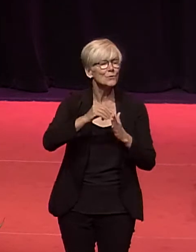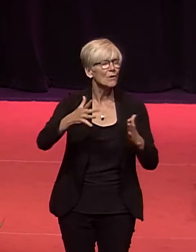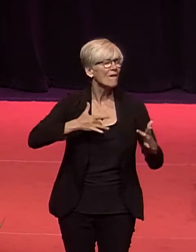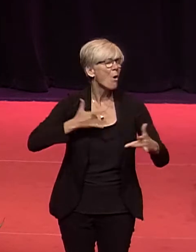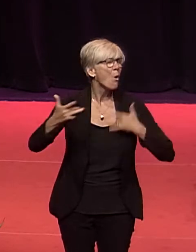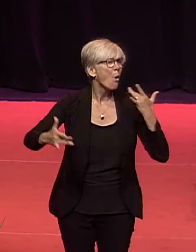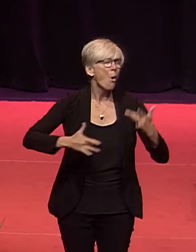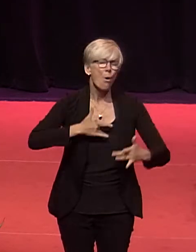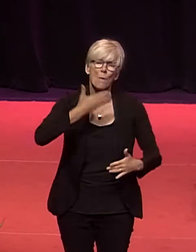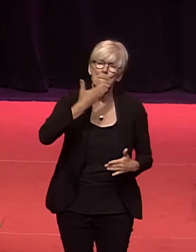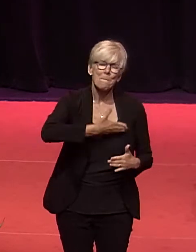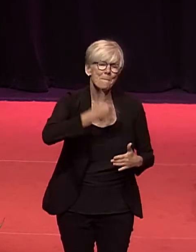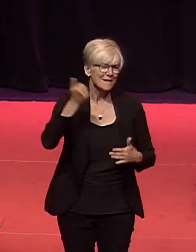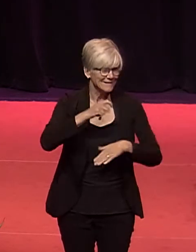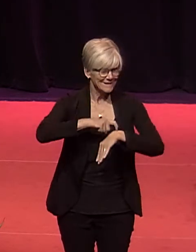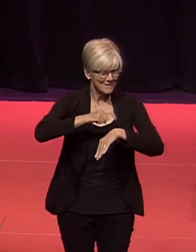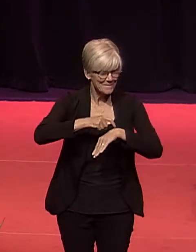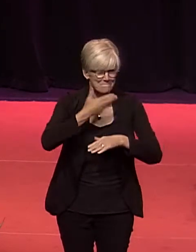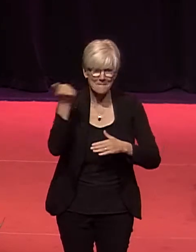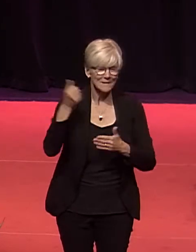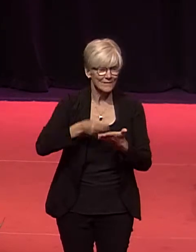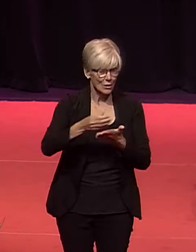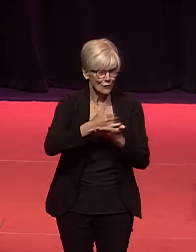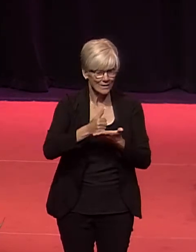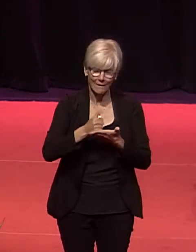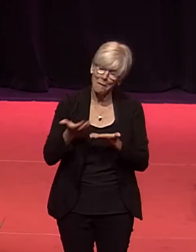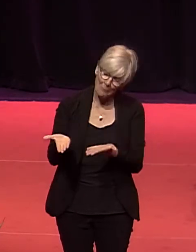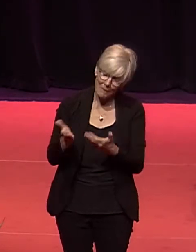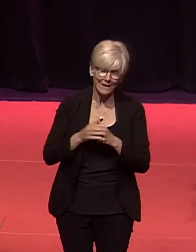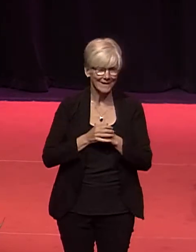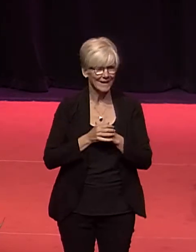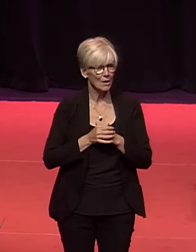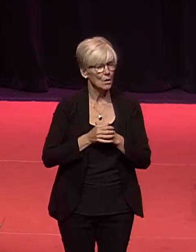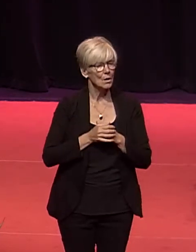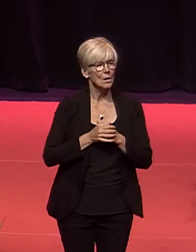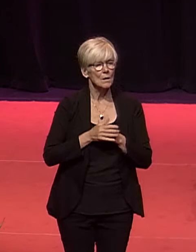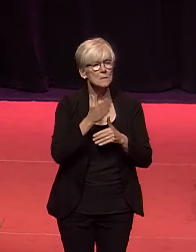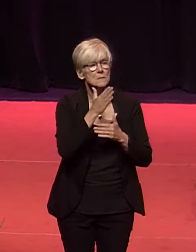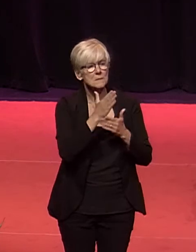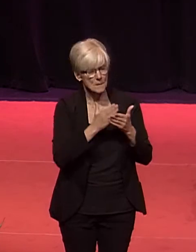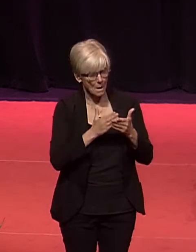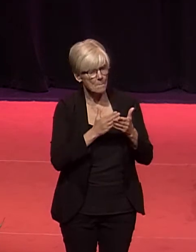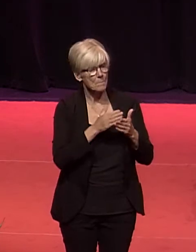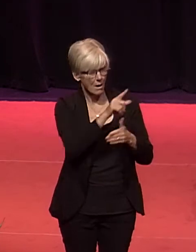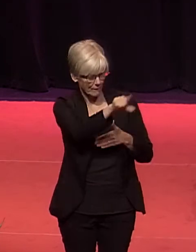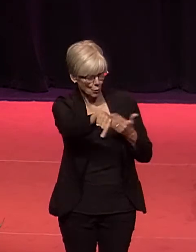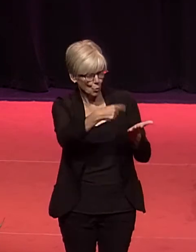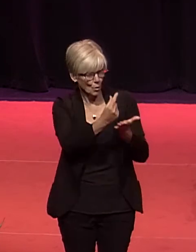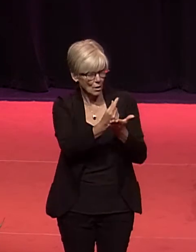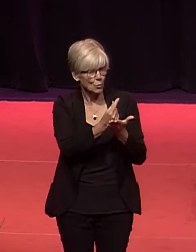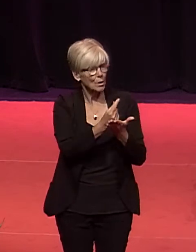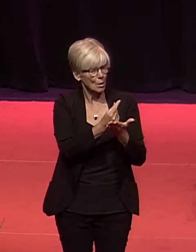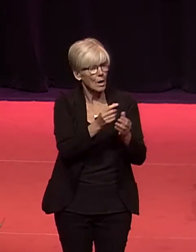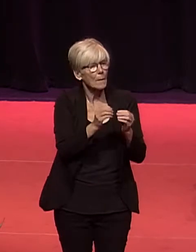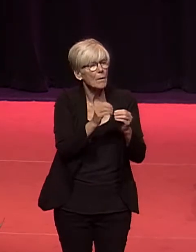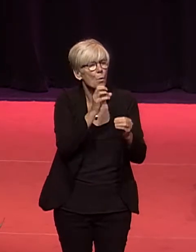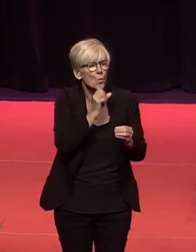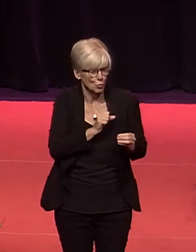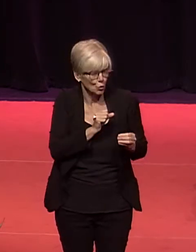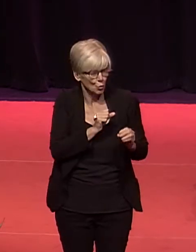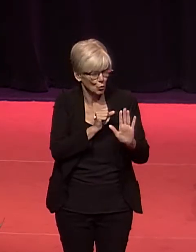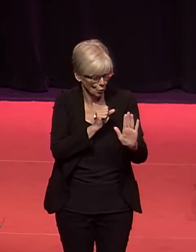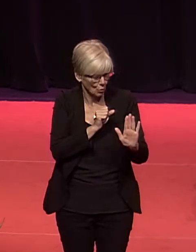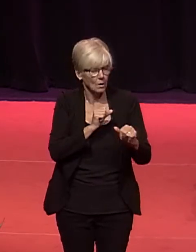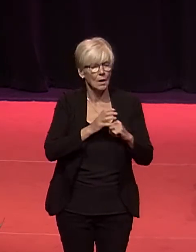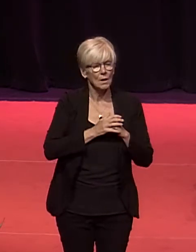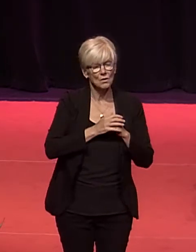fundraiser that we ever did." Okay, and now I know there's some more senior adults in this graduating class, and so what I would say to